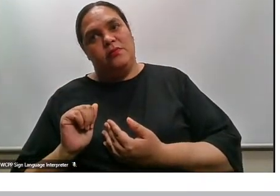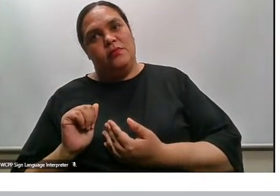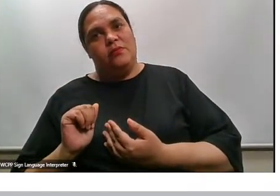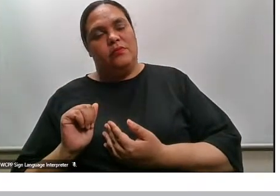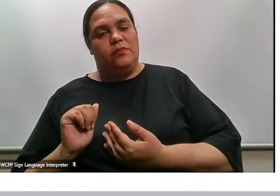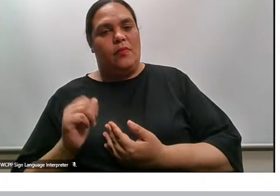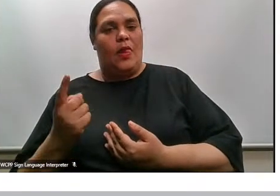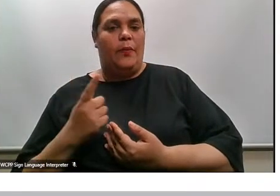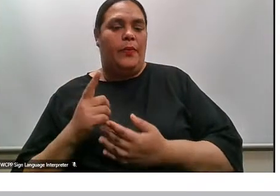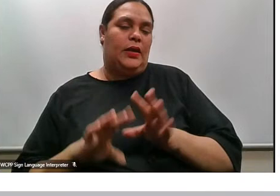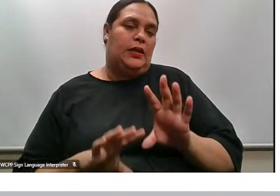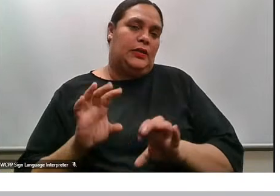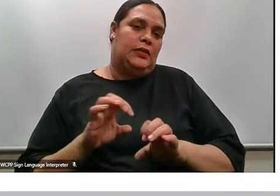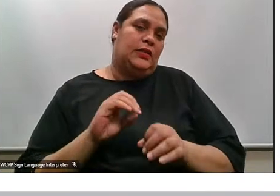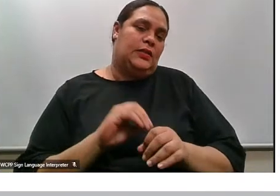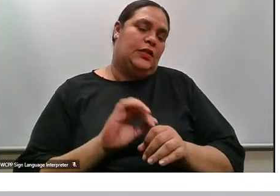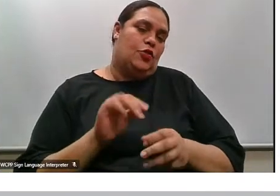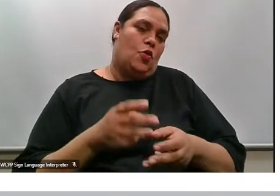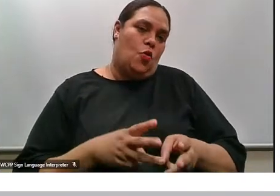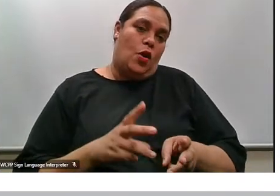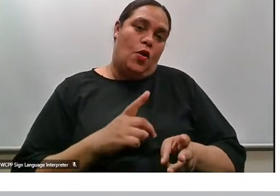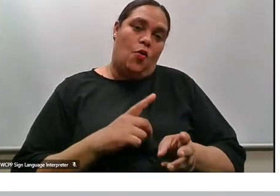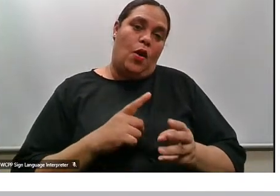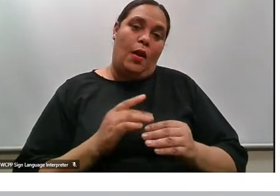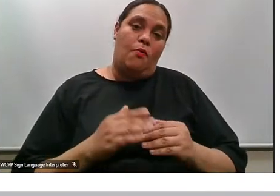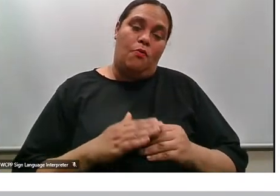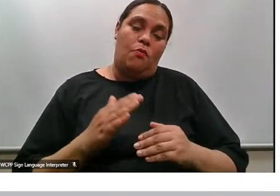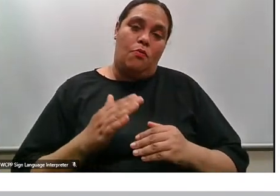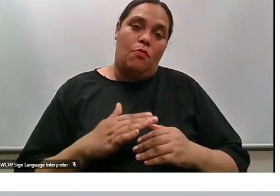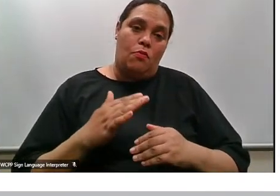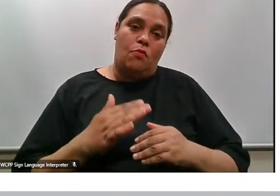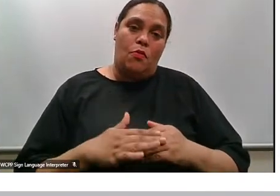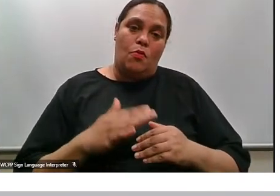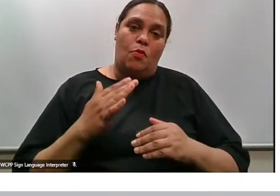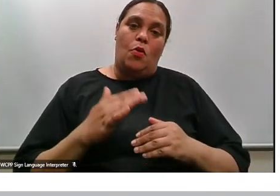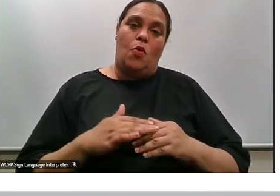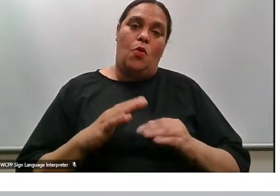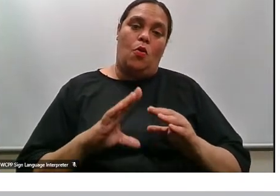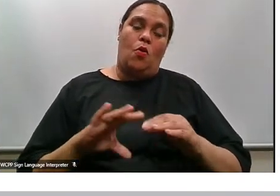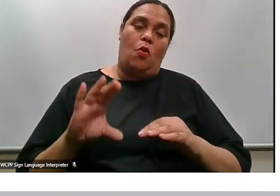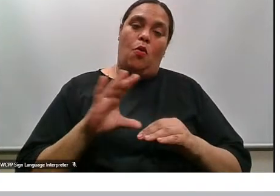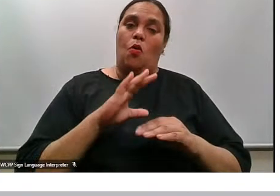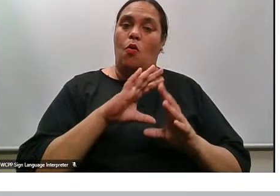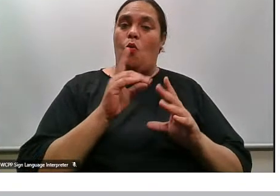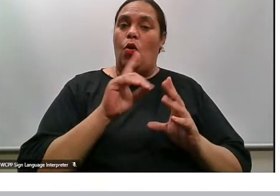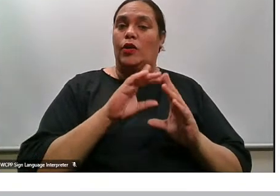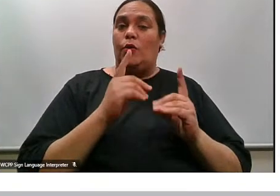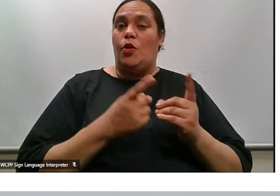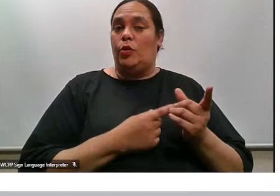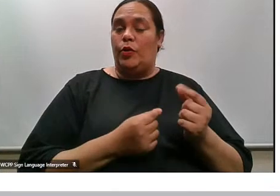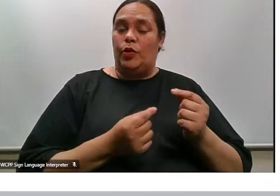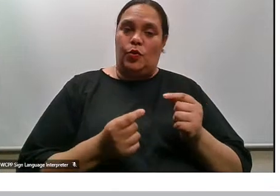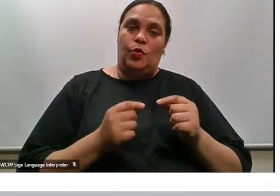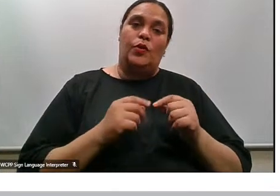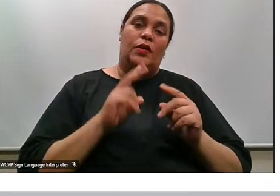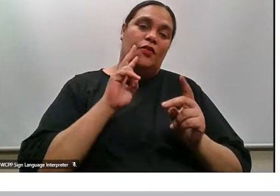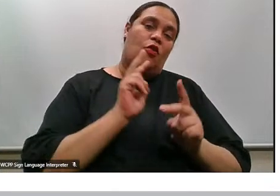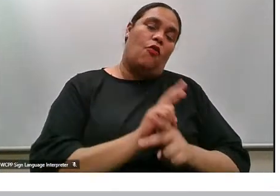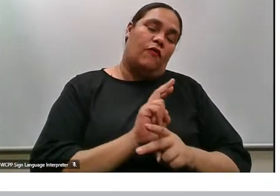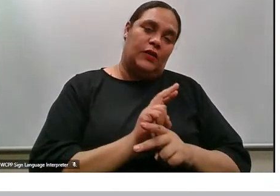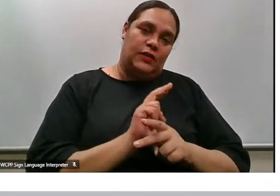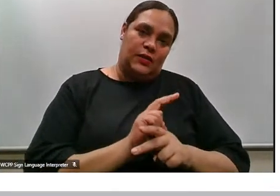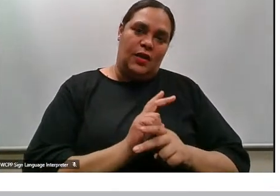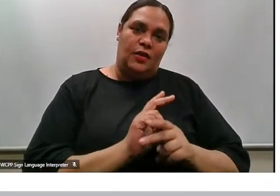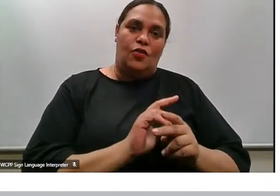be assessed in that sense? Because the majority of the bulk of what this department does is oversight